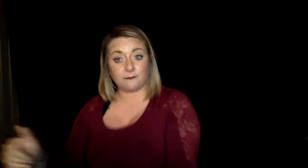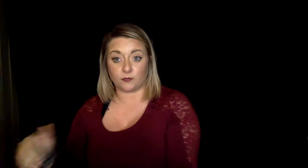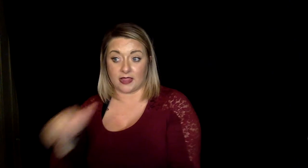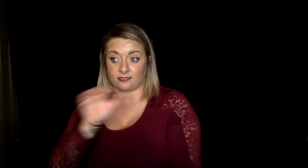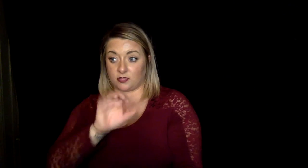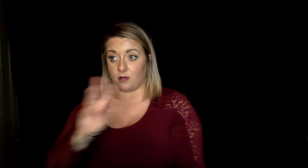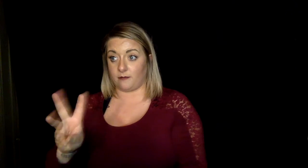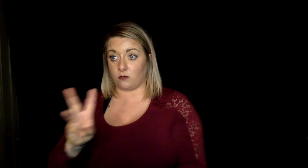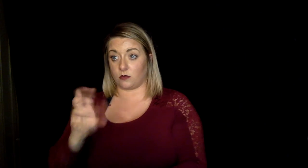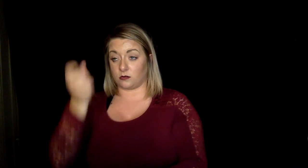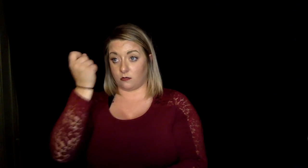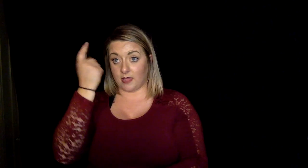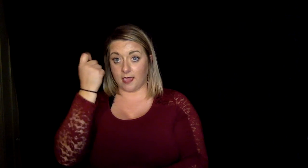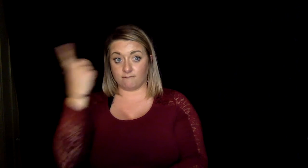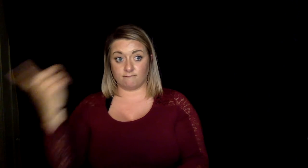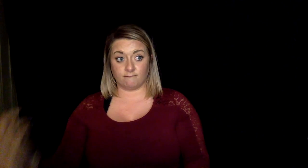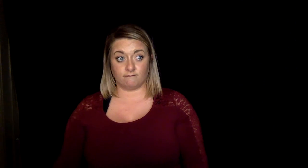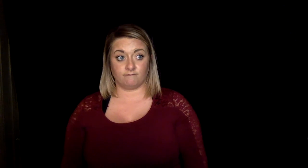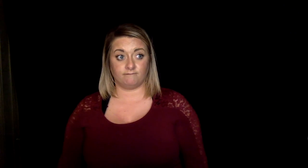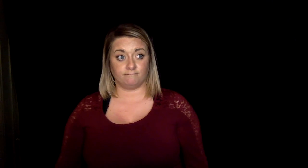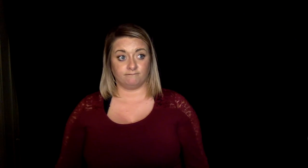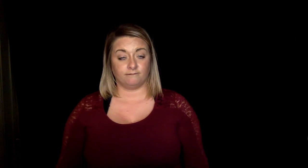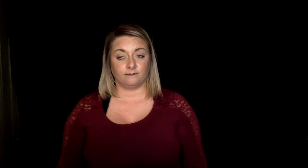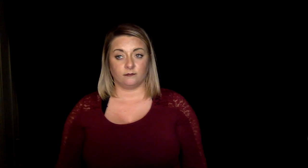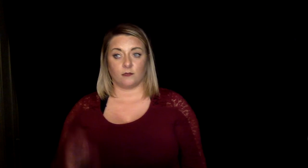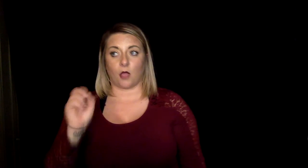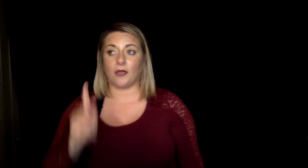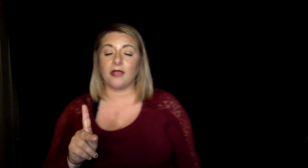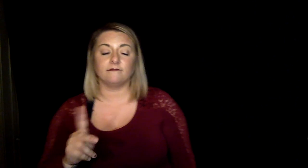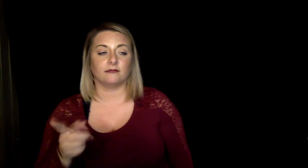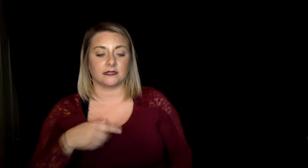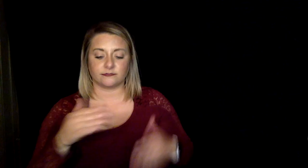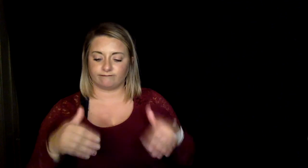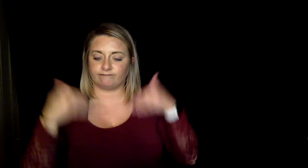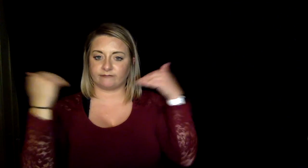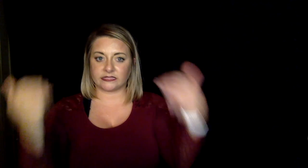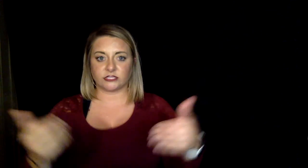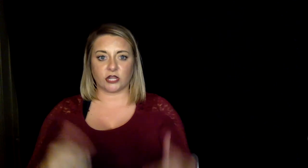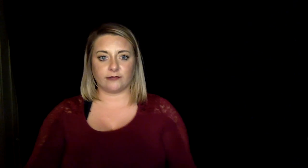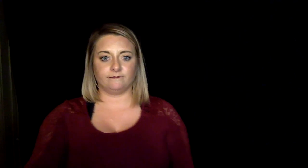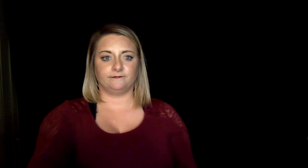separate the compound word, okay? Okay, let's get started.